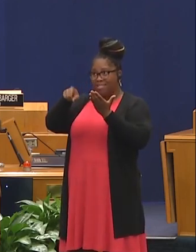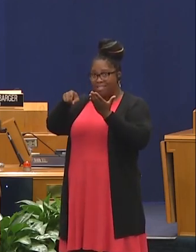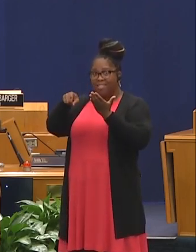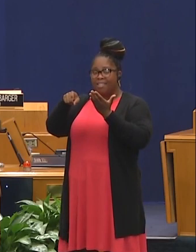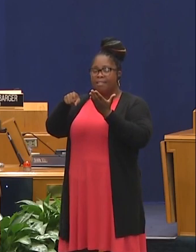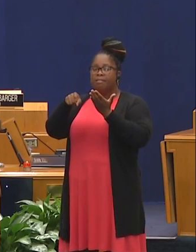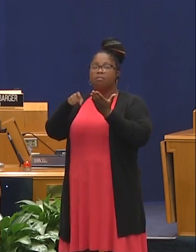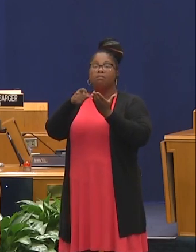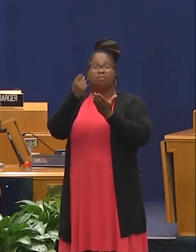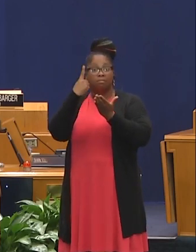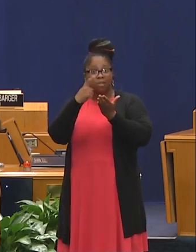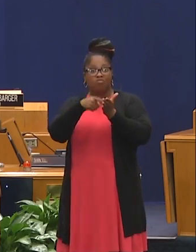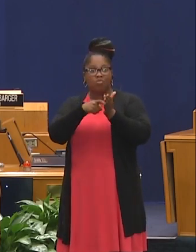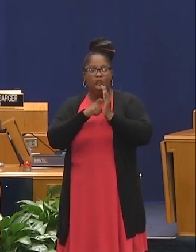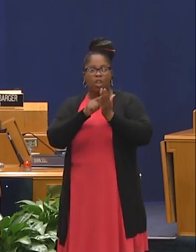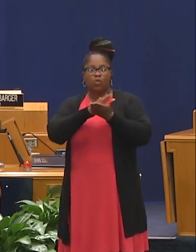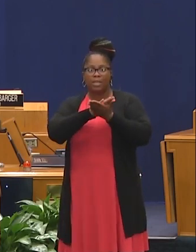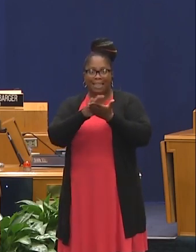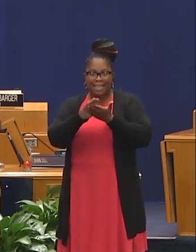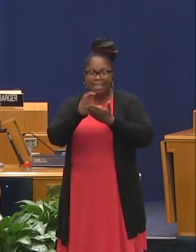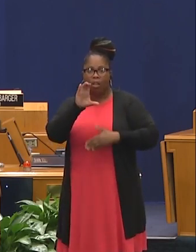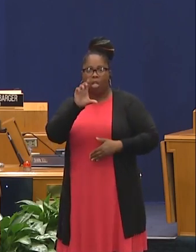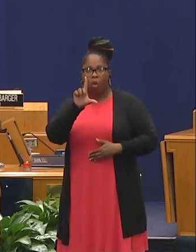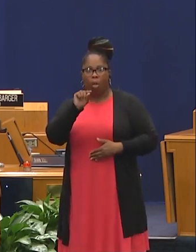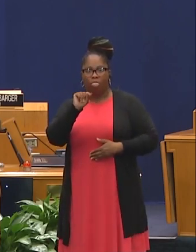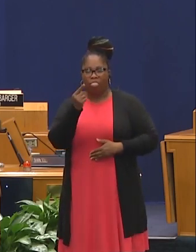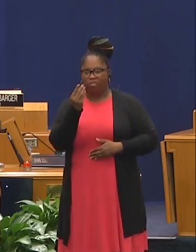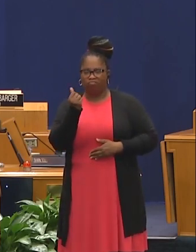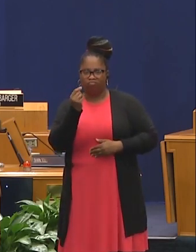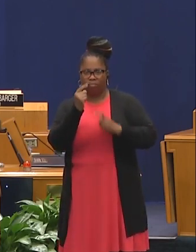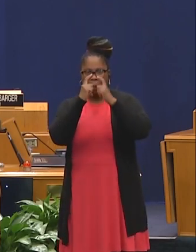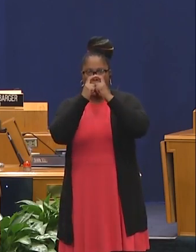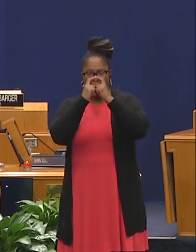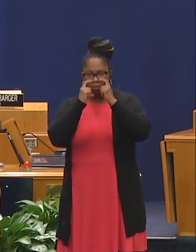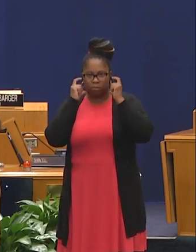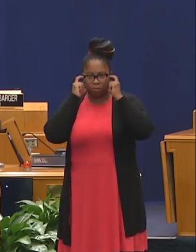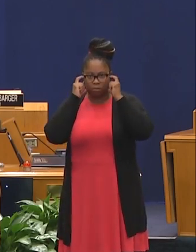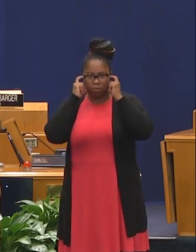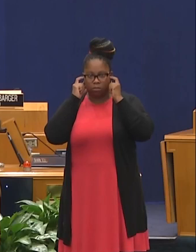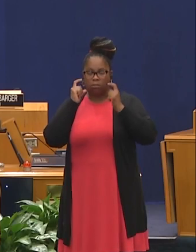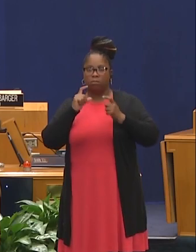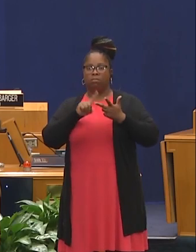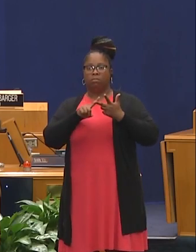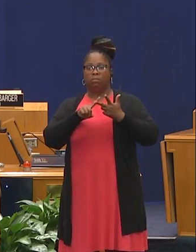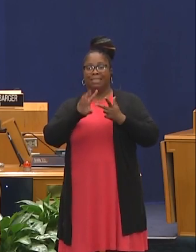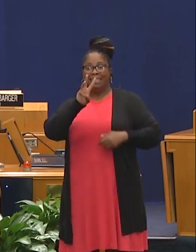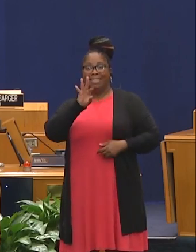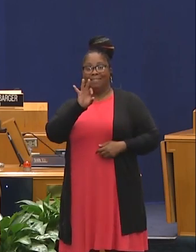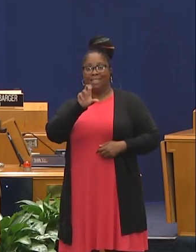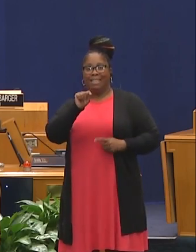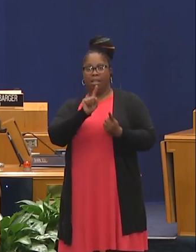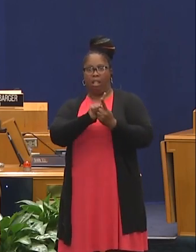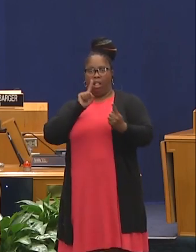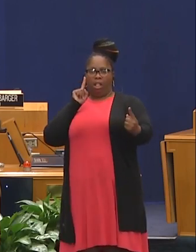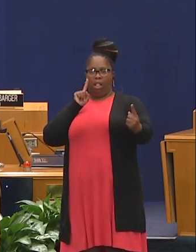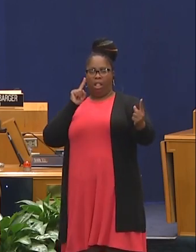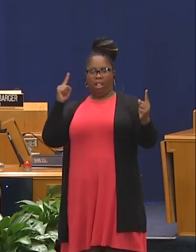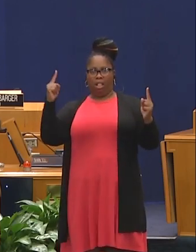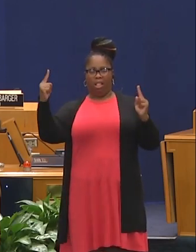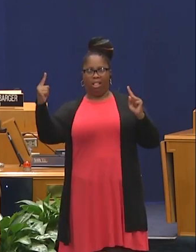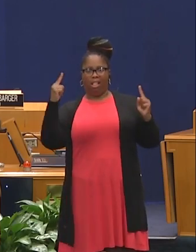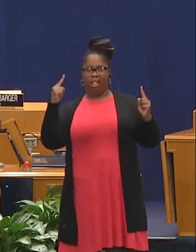clean cloth face covering and maintain your physical distance of 6 feet or more from other